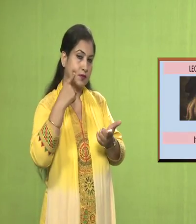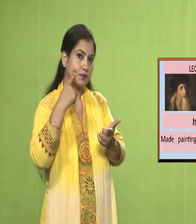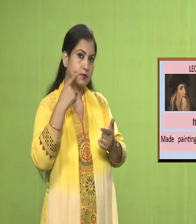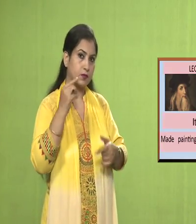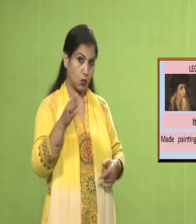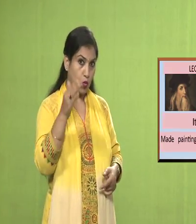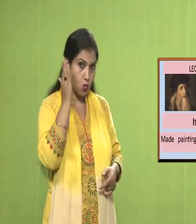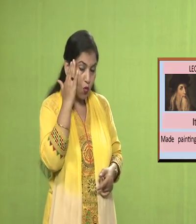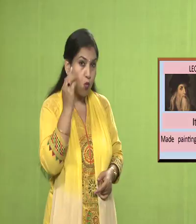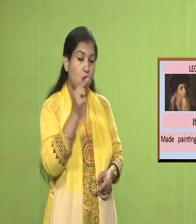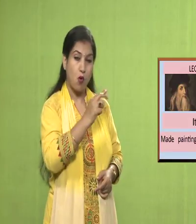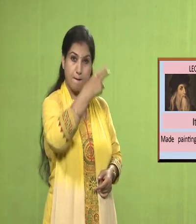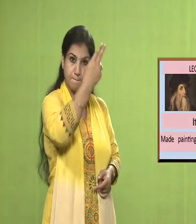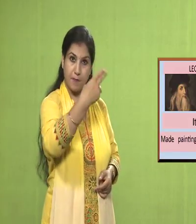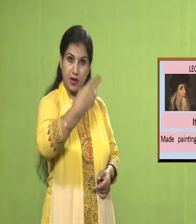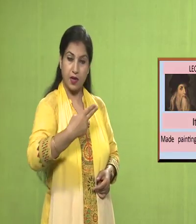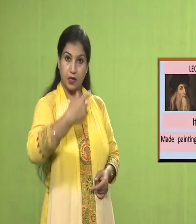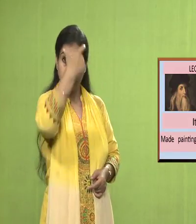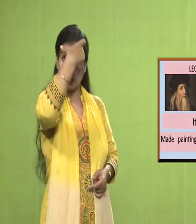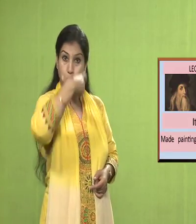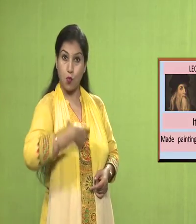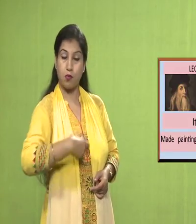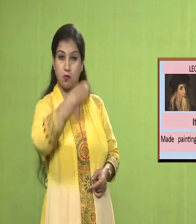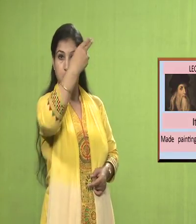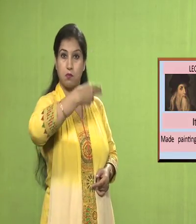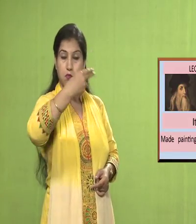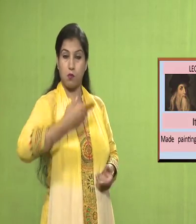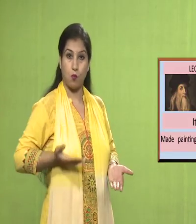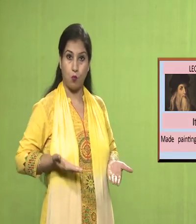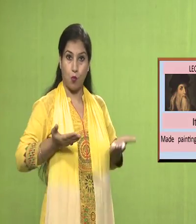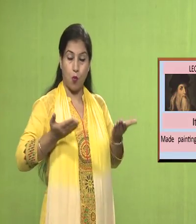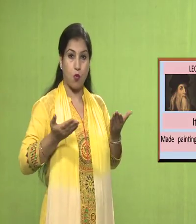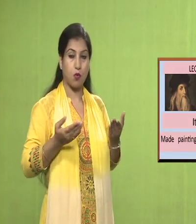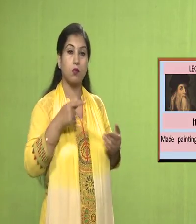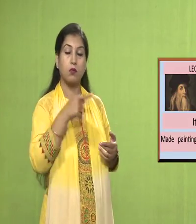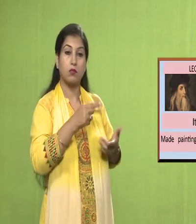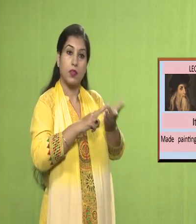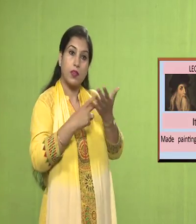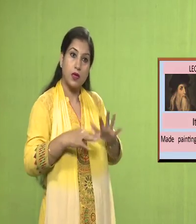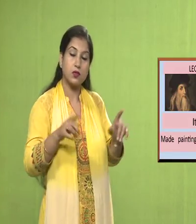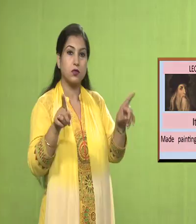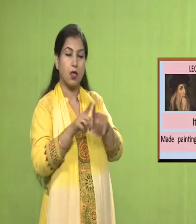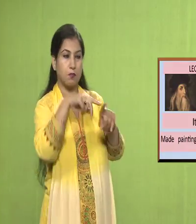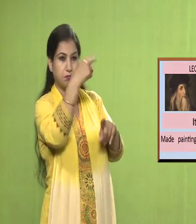Do you know that he made paintings of human anatomy and nature?